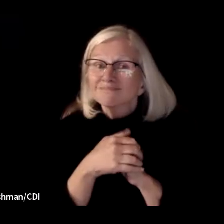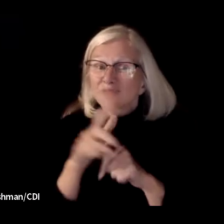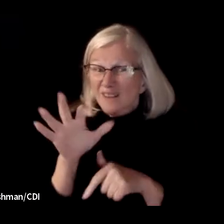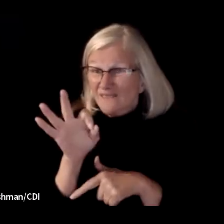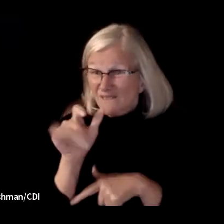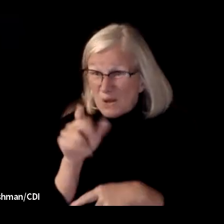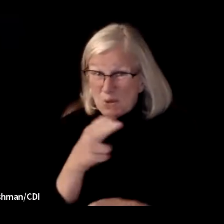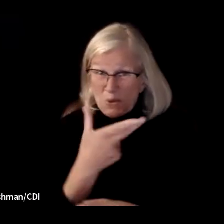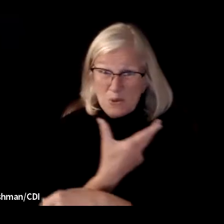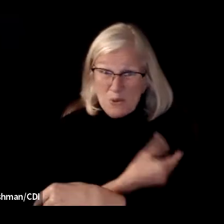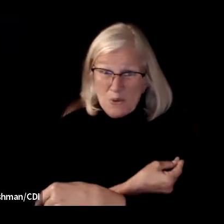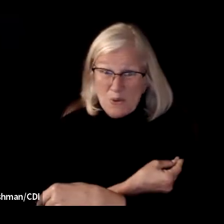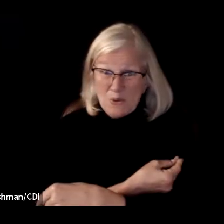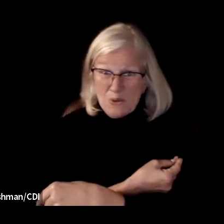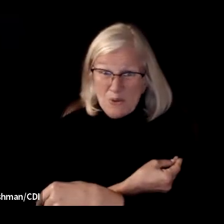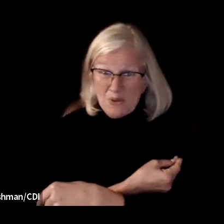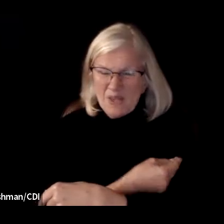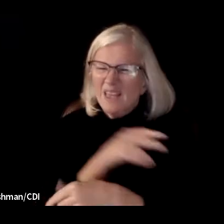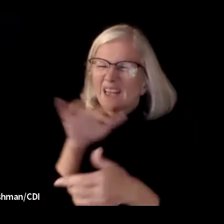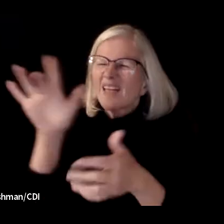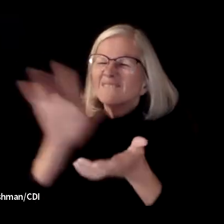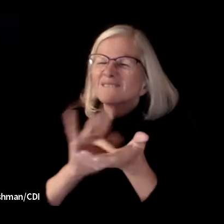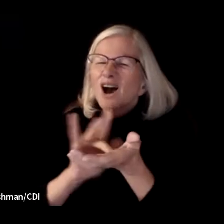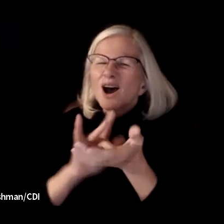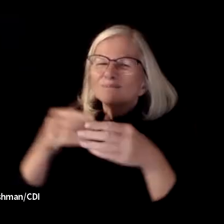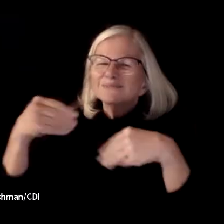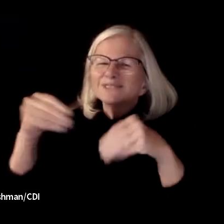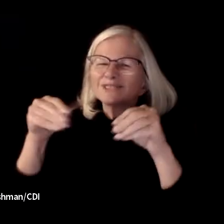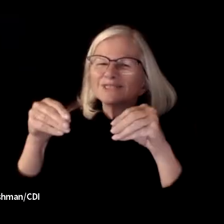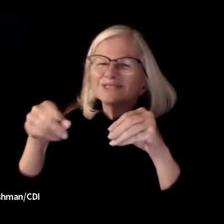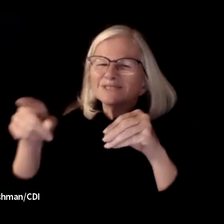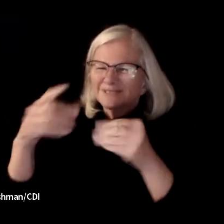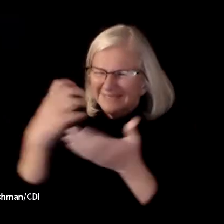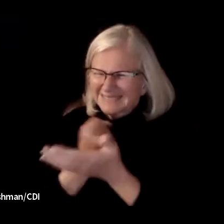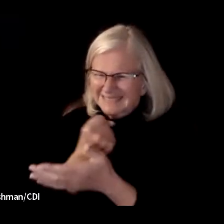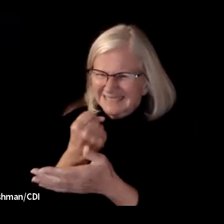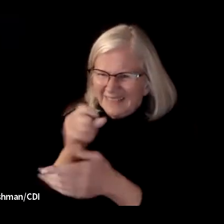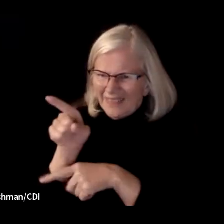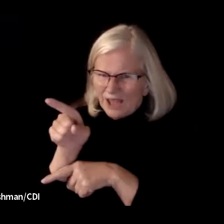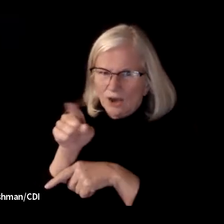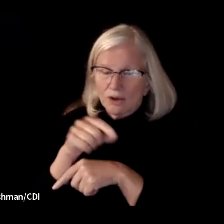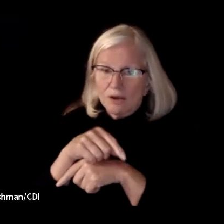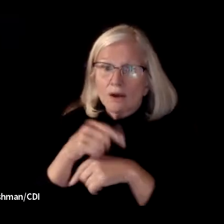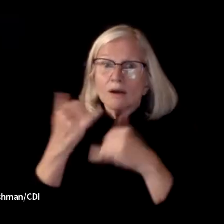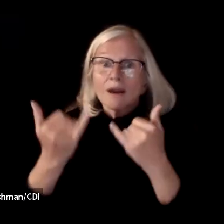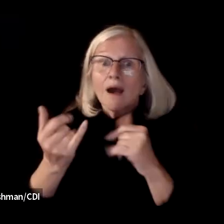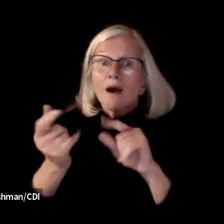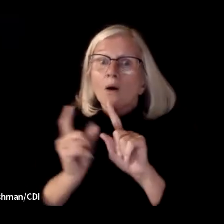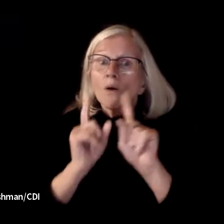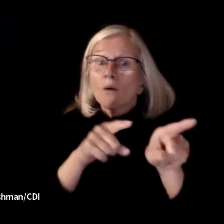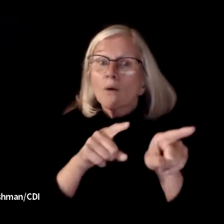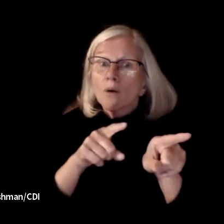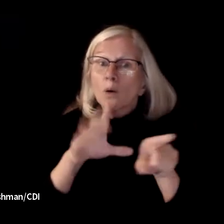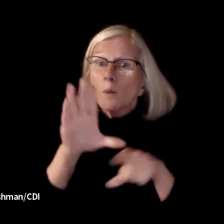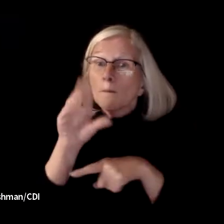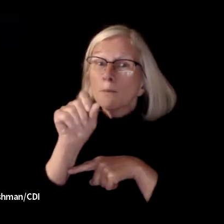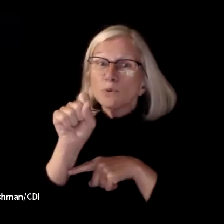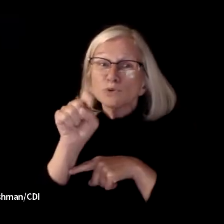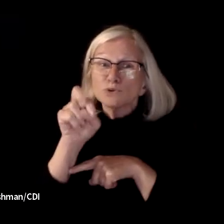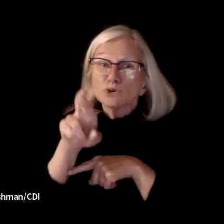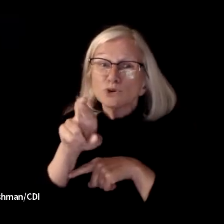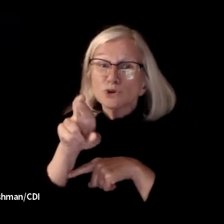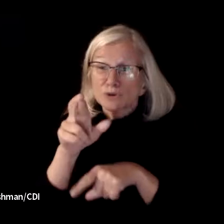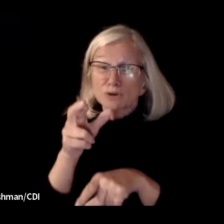pharmacy because you were there, and now it's time for you to get your booster, there's no need to have any sort